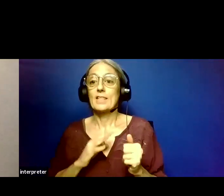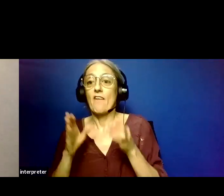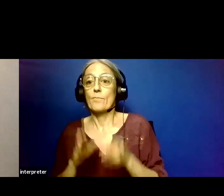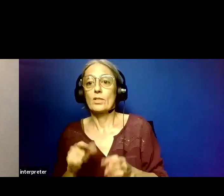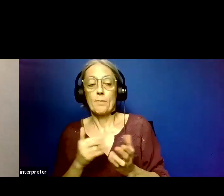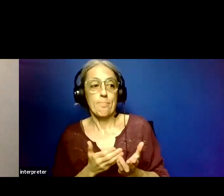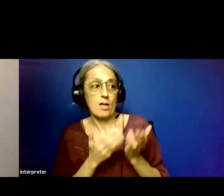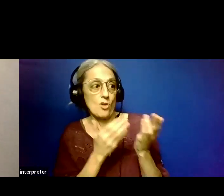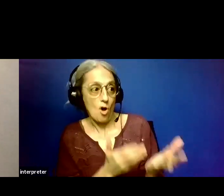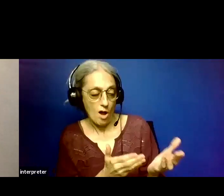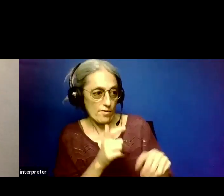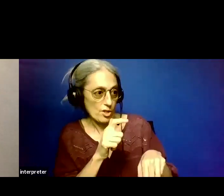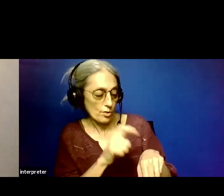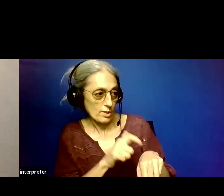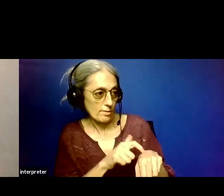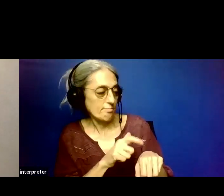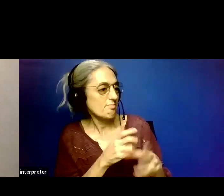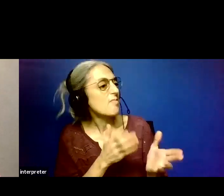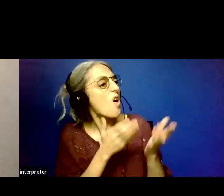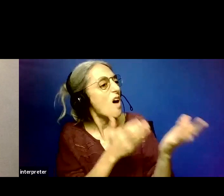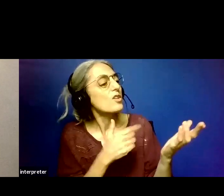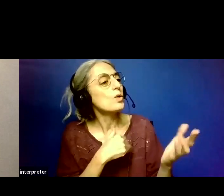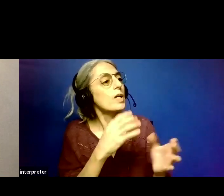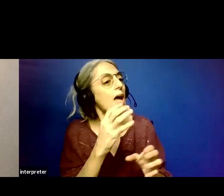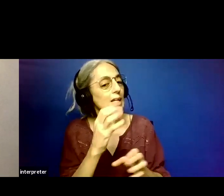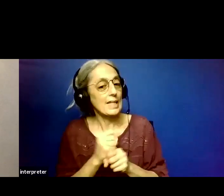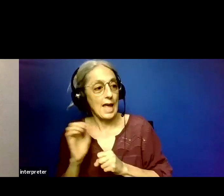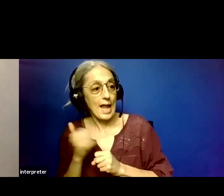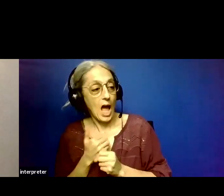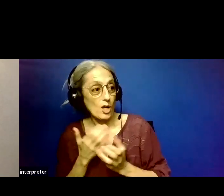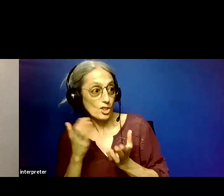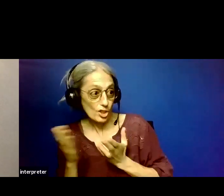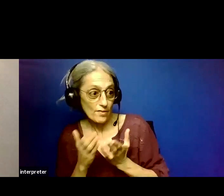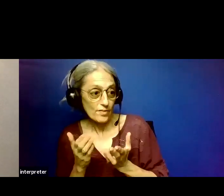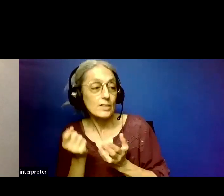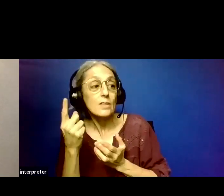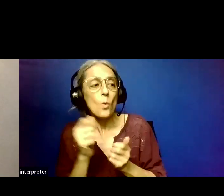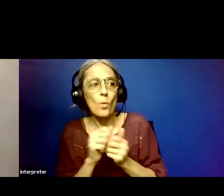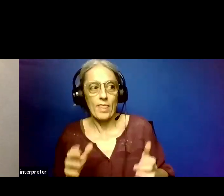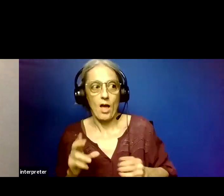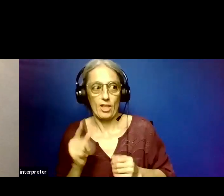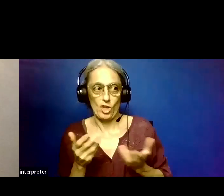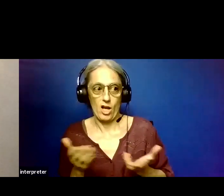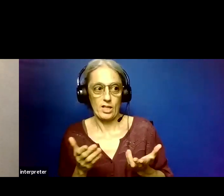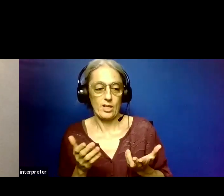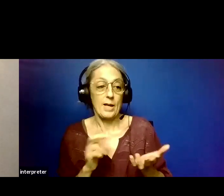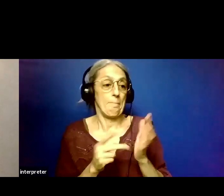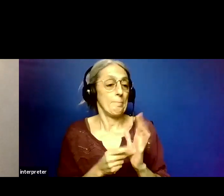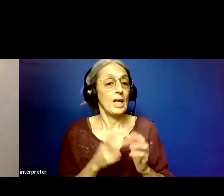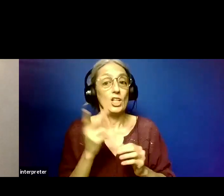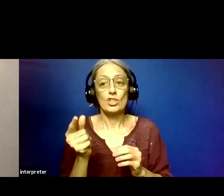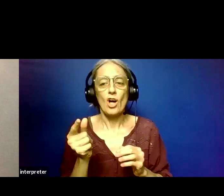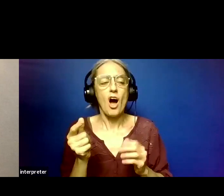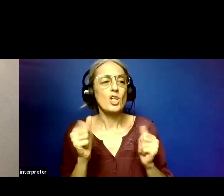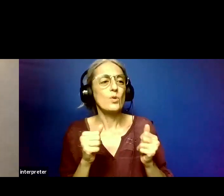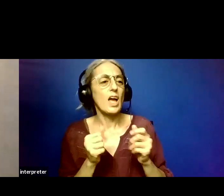to obtain the goods and services that they provide without the animals present. So it can be, you can take the dog outside, tie